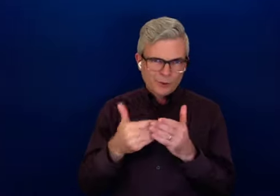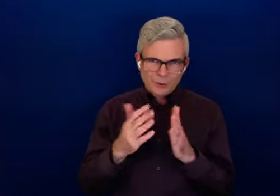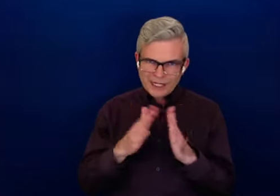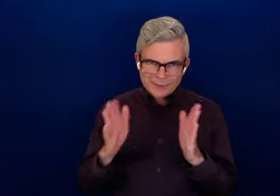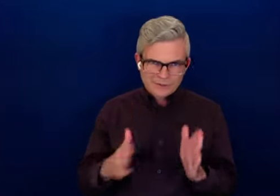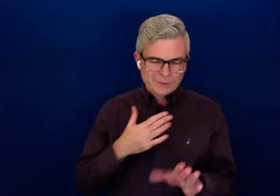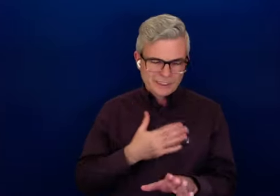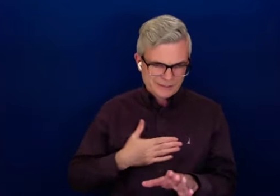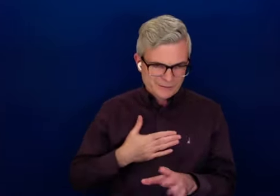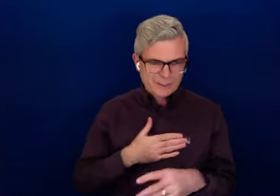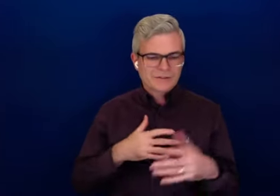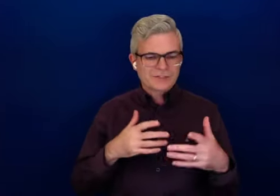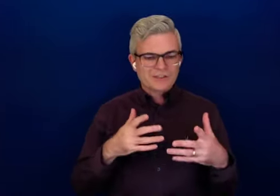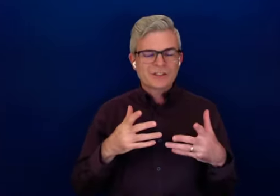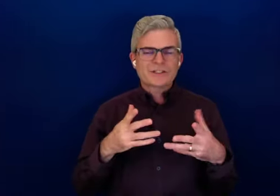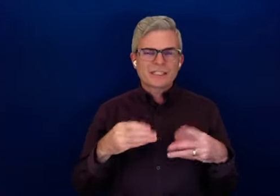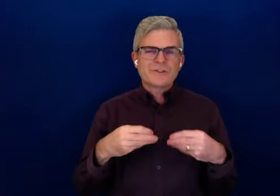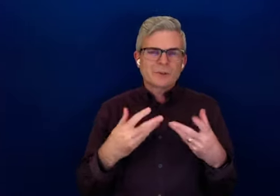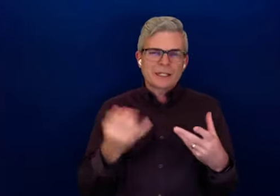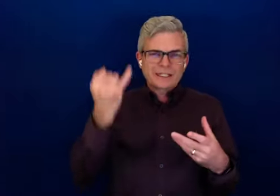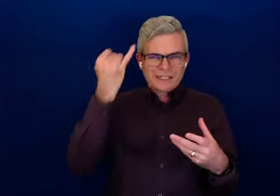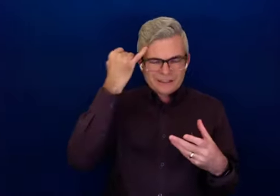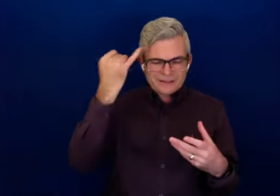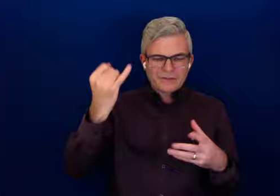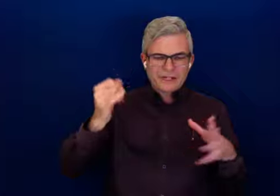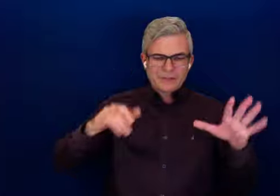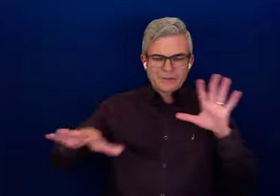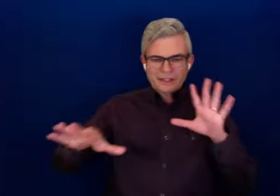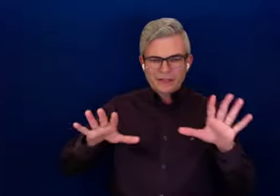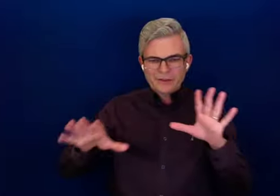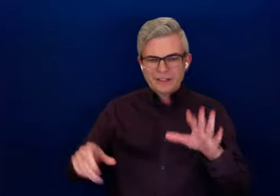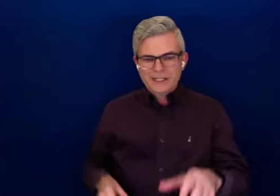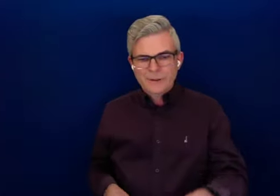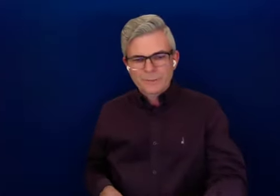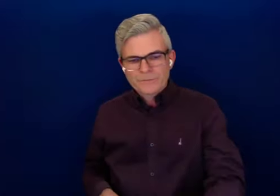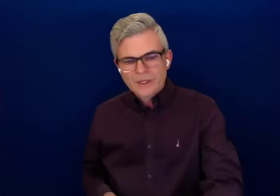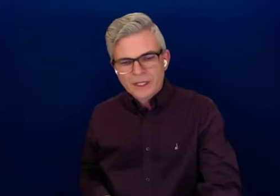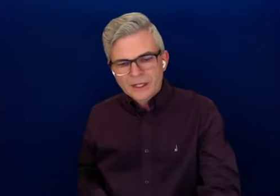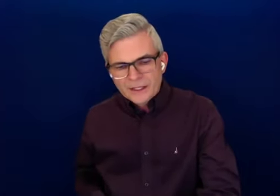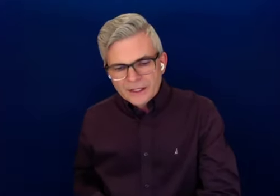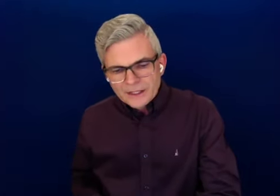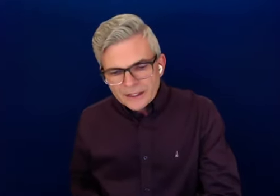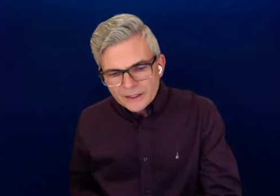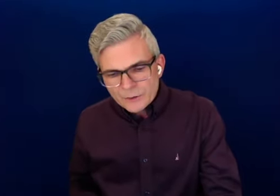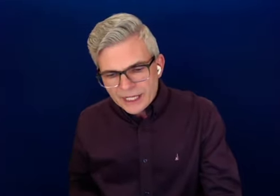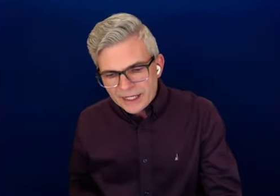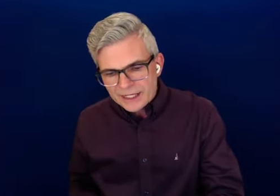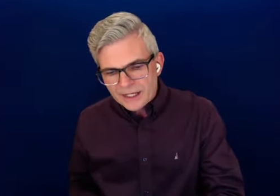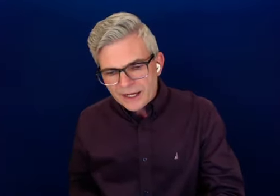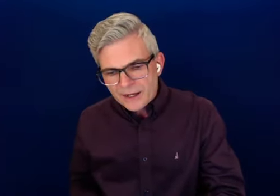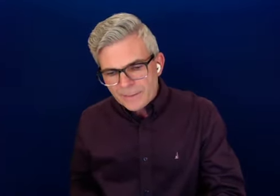whole house, please, but it just gives you an idea of how to lay things out. Okay,